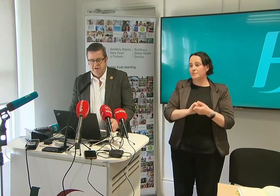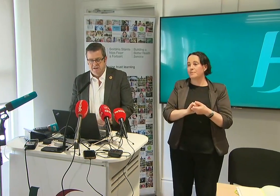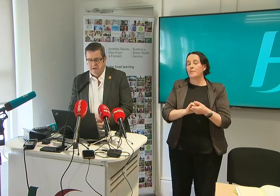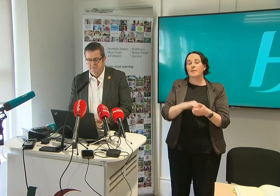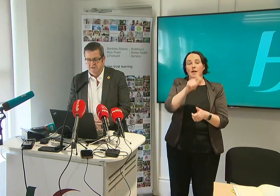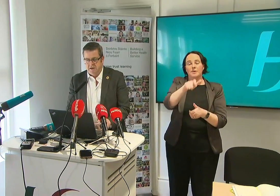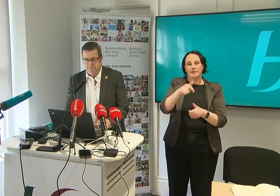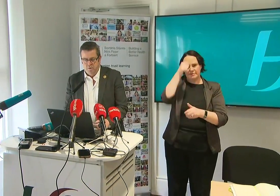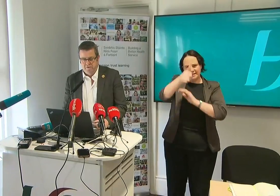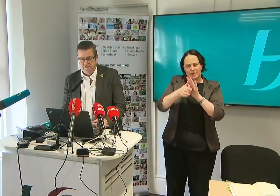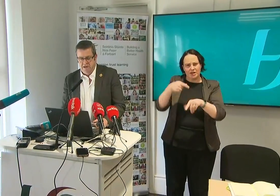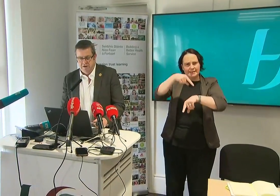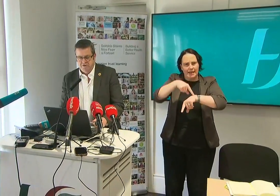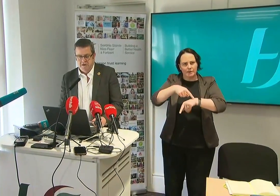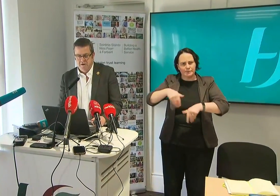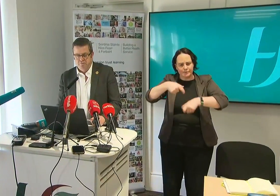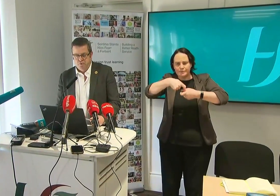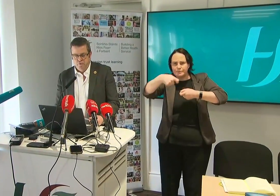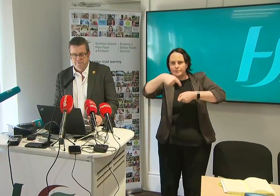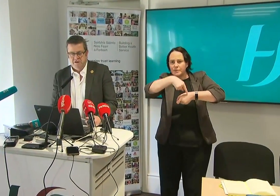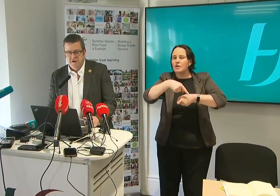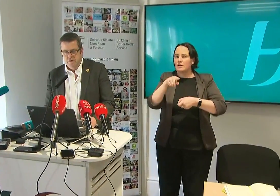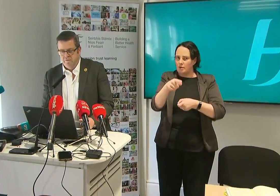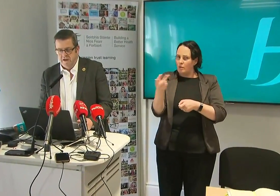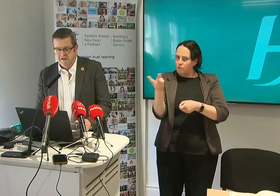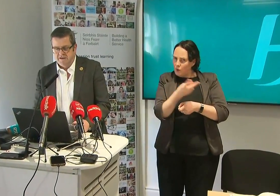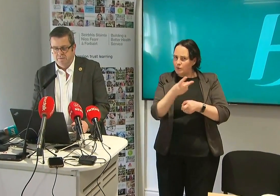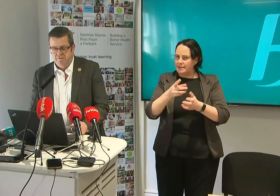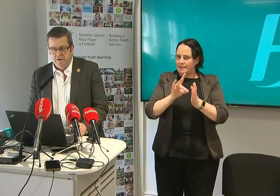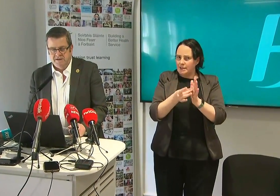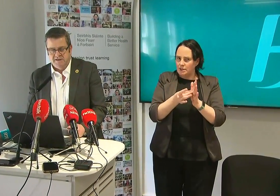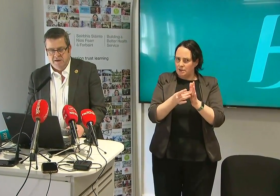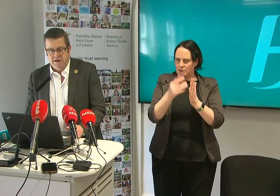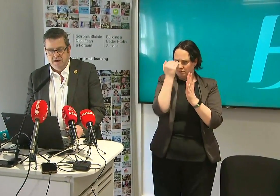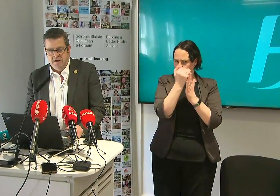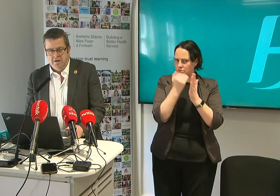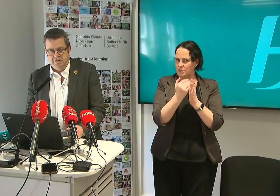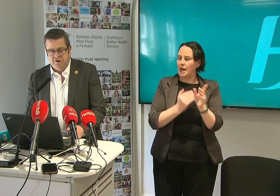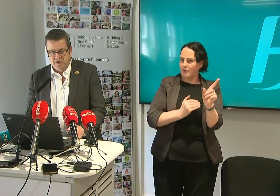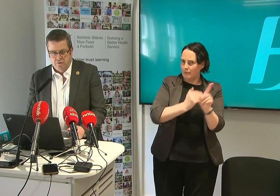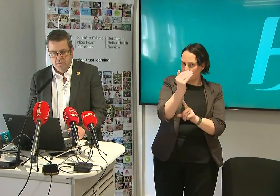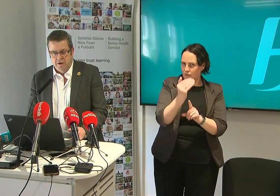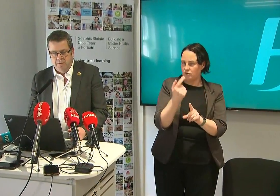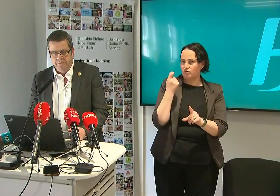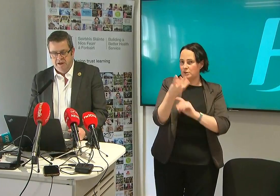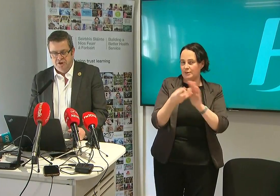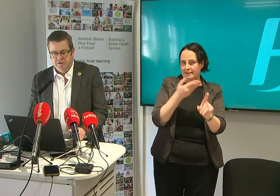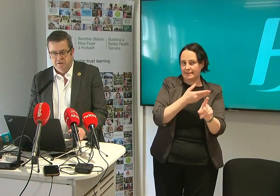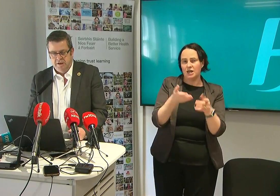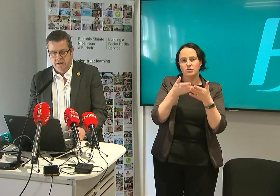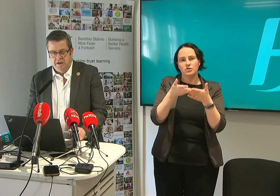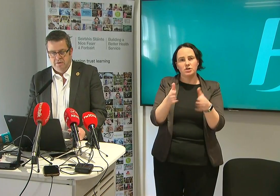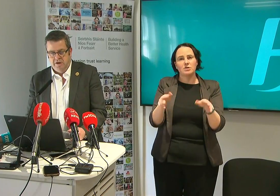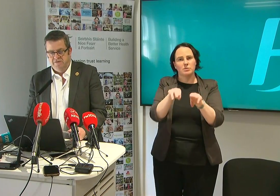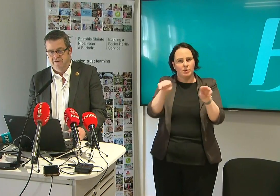Patient experience times, both of the key measures there have improved over the last couple of weeks. Our general population,